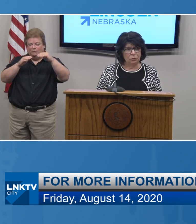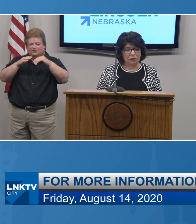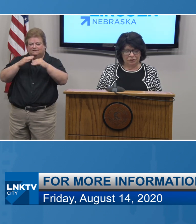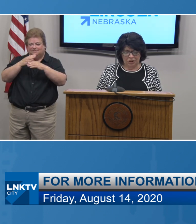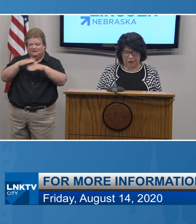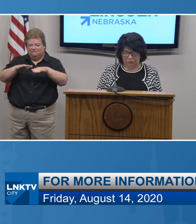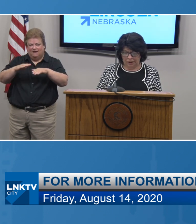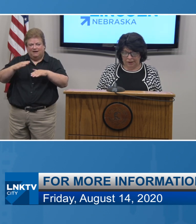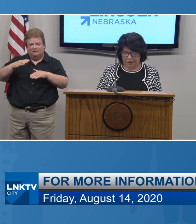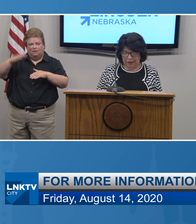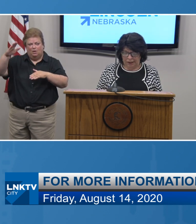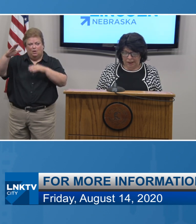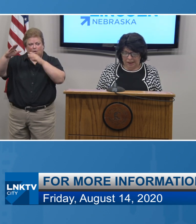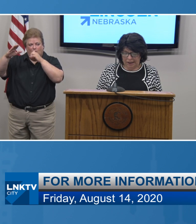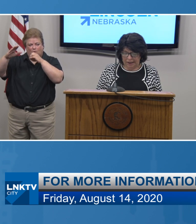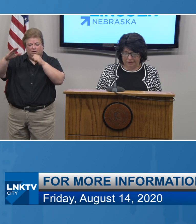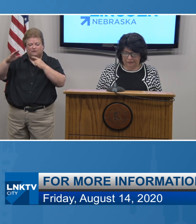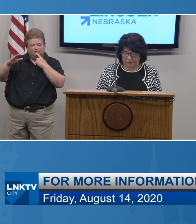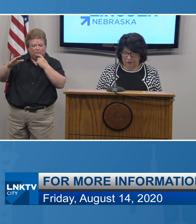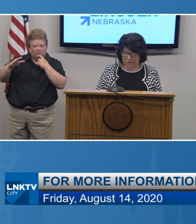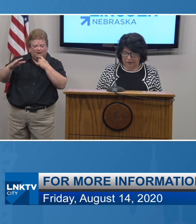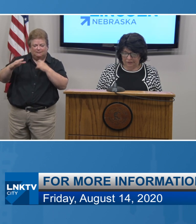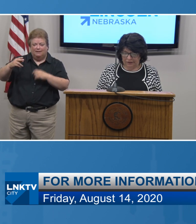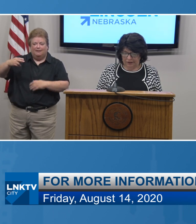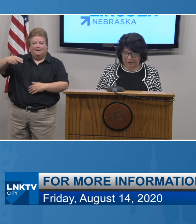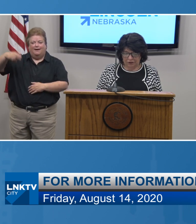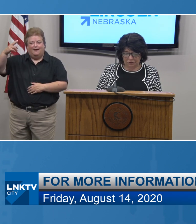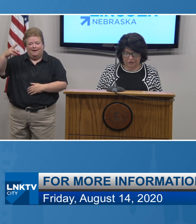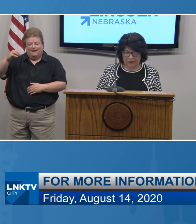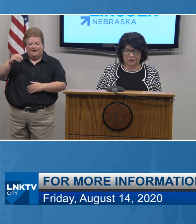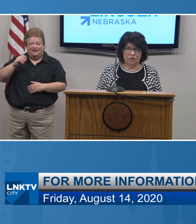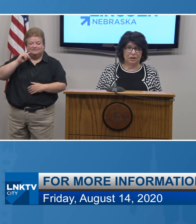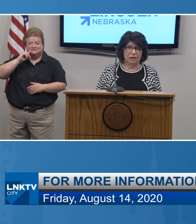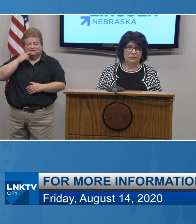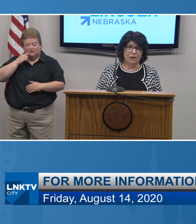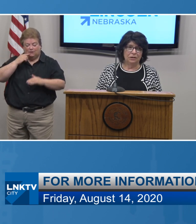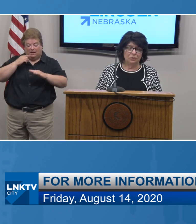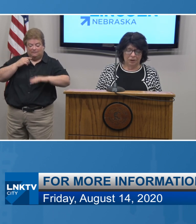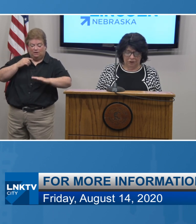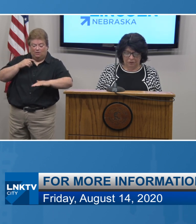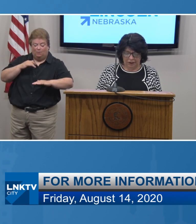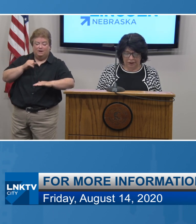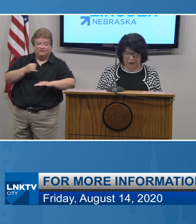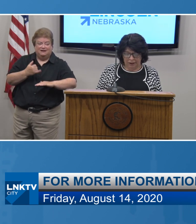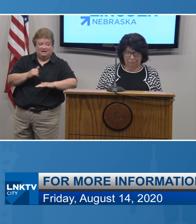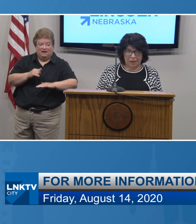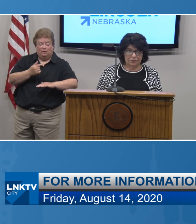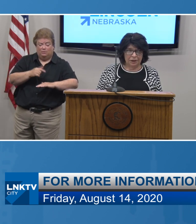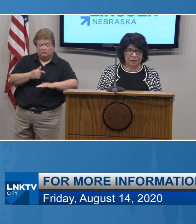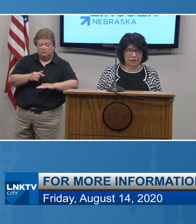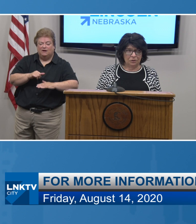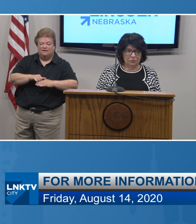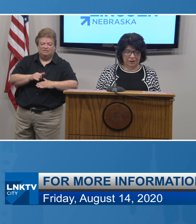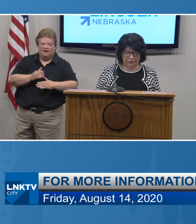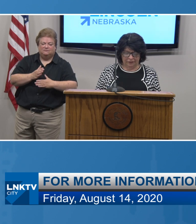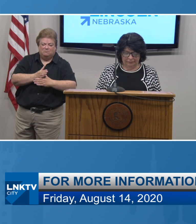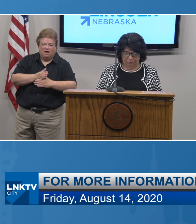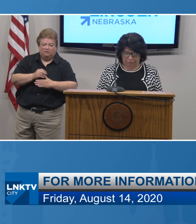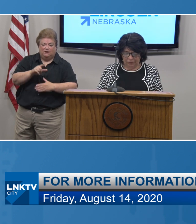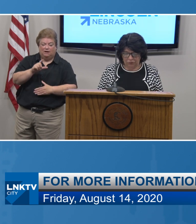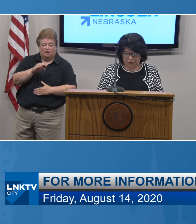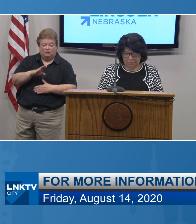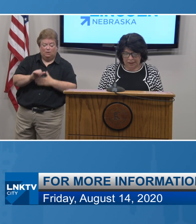section of orange and red, high and severe risk, and the lower section of yellow and green, moderate and low